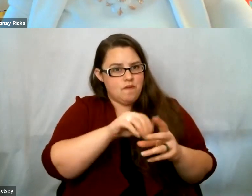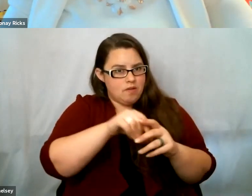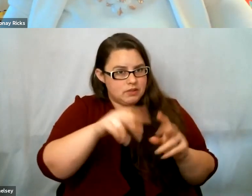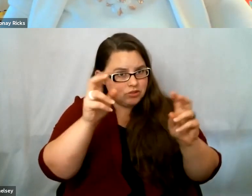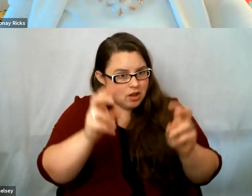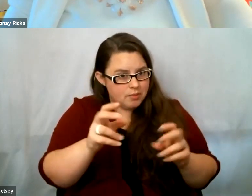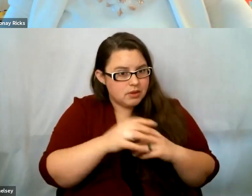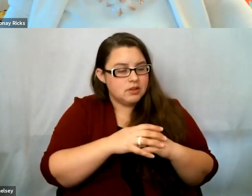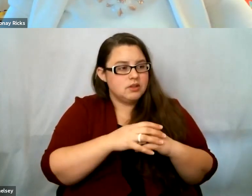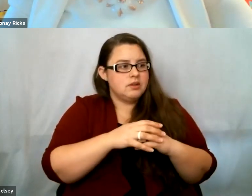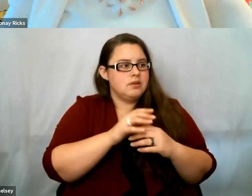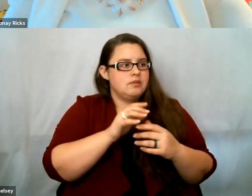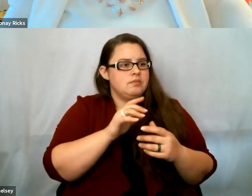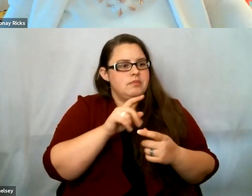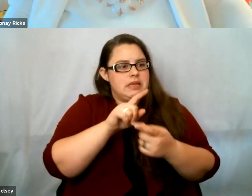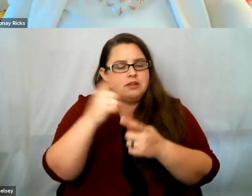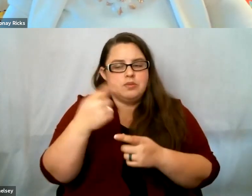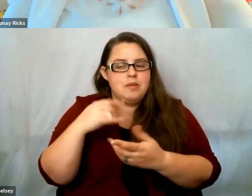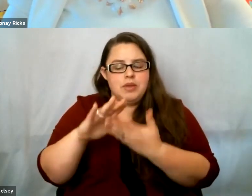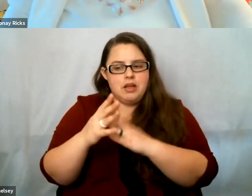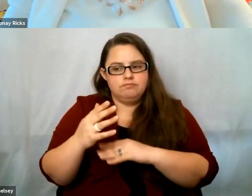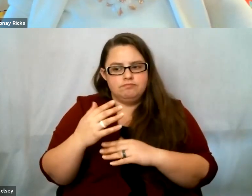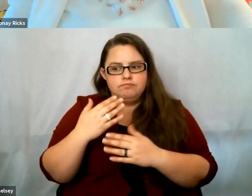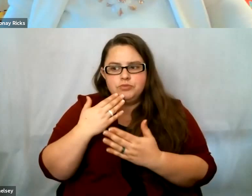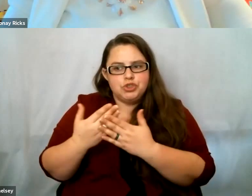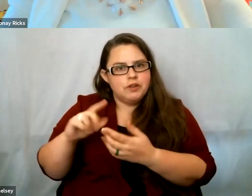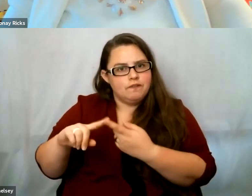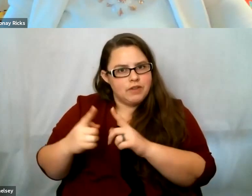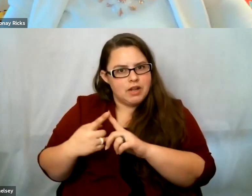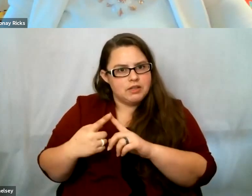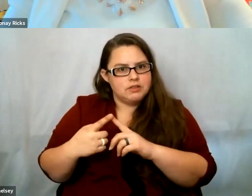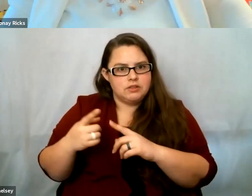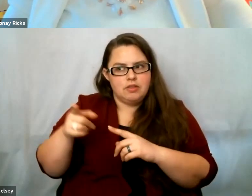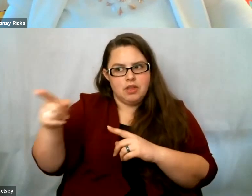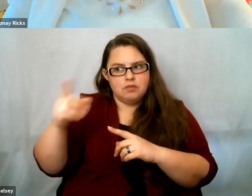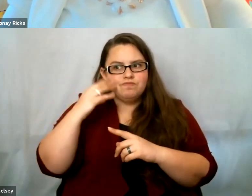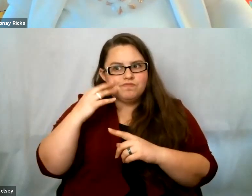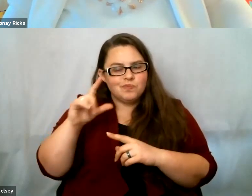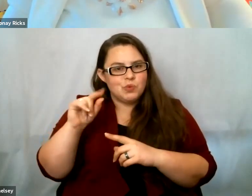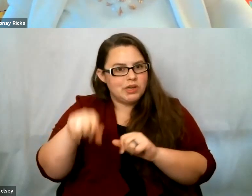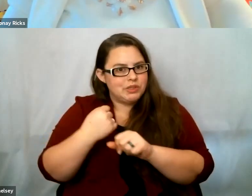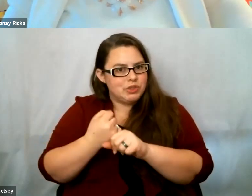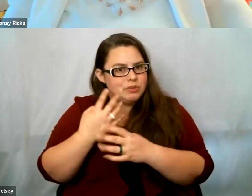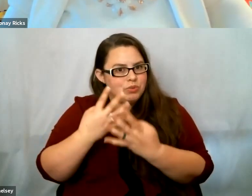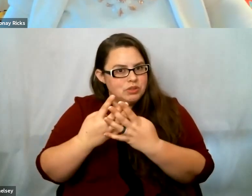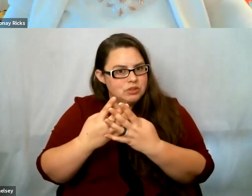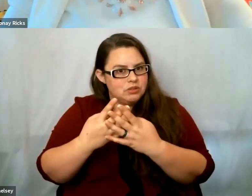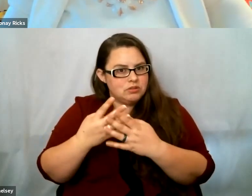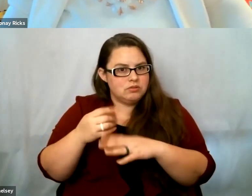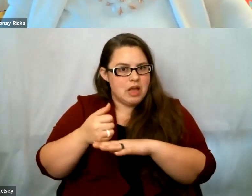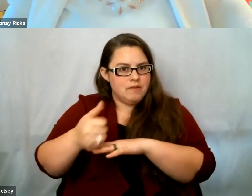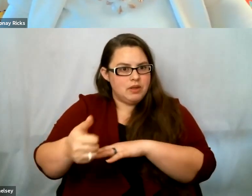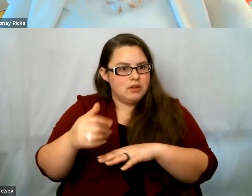who I've become very good friends with, who spent 20 years in prison, convicted of a crime as